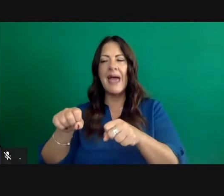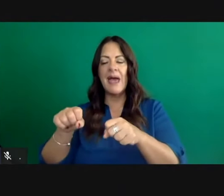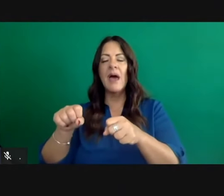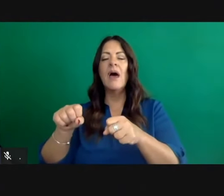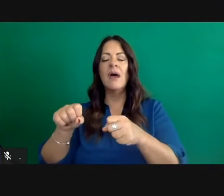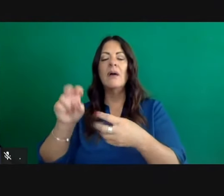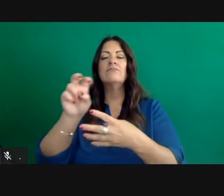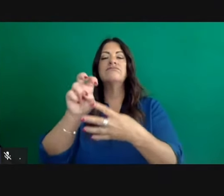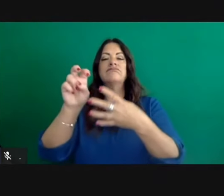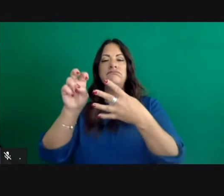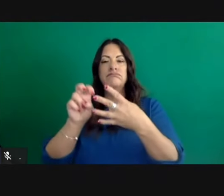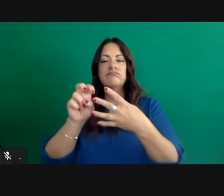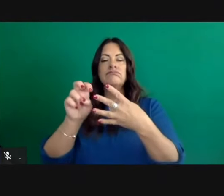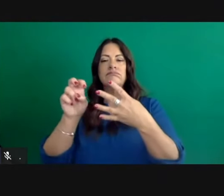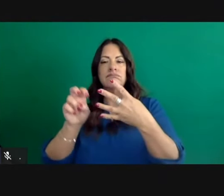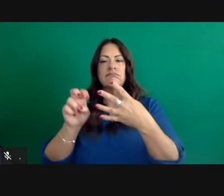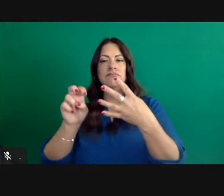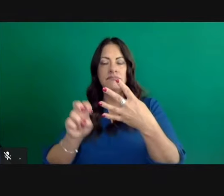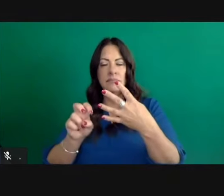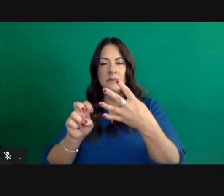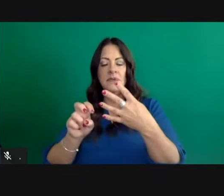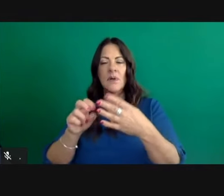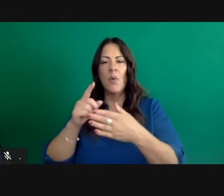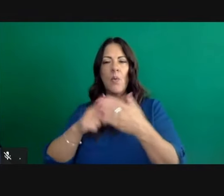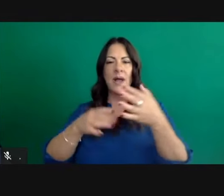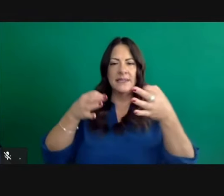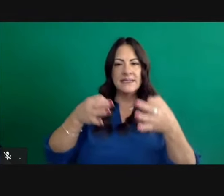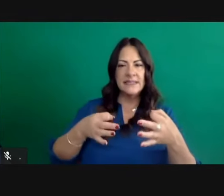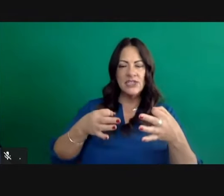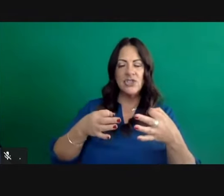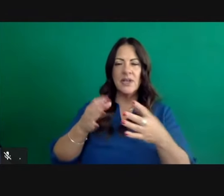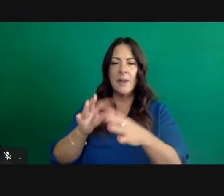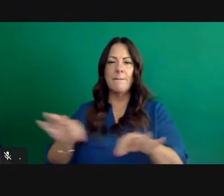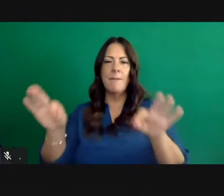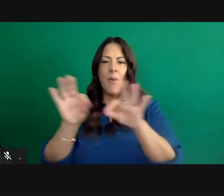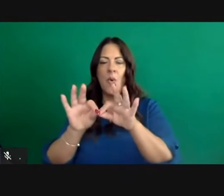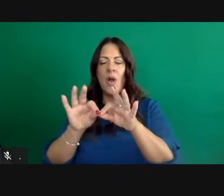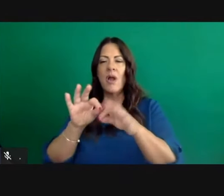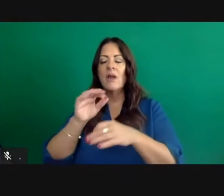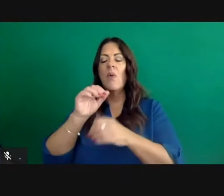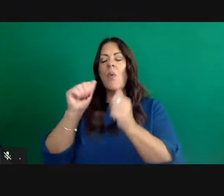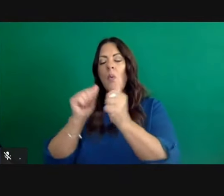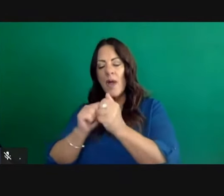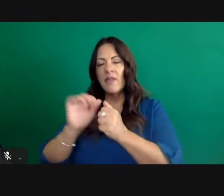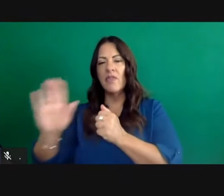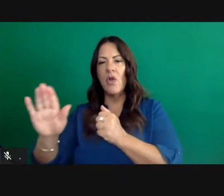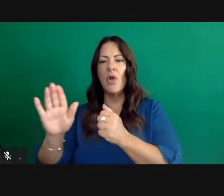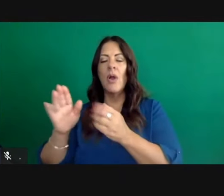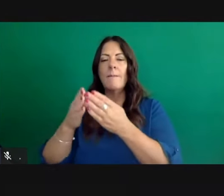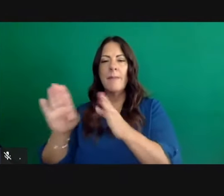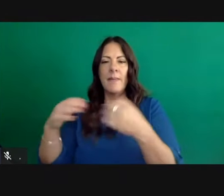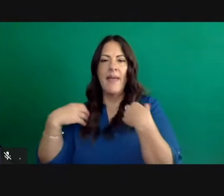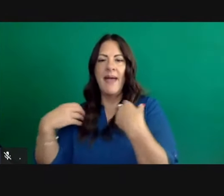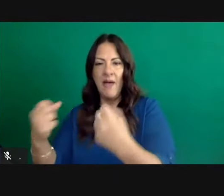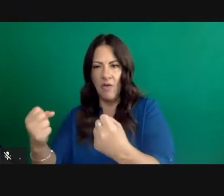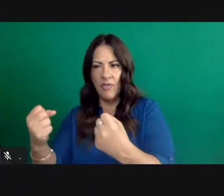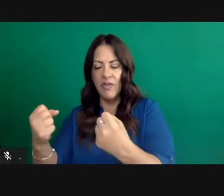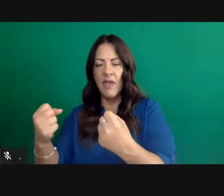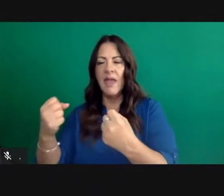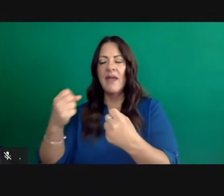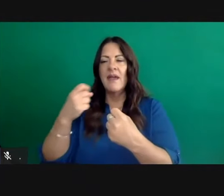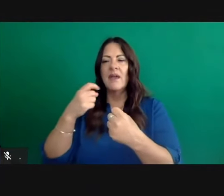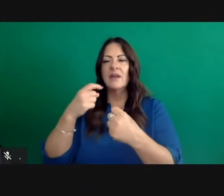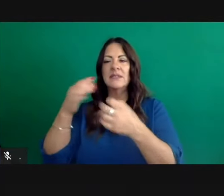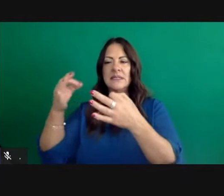moving to a more restrictive tier, are important decisions, not just between public health to public health, but for the entirety of a community,